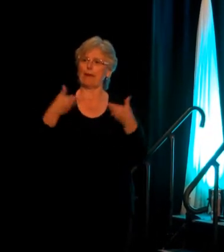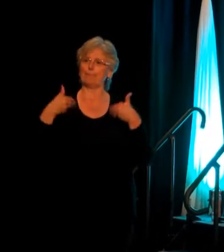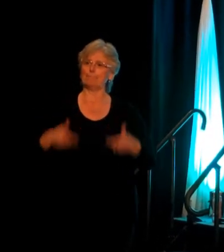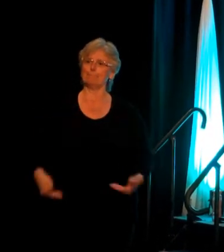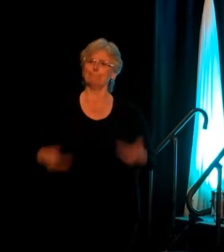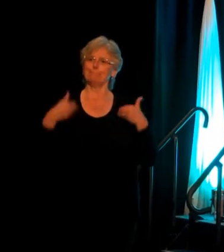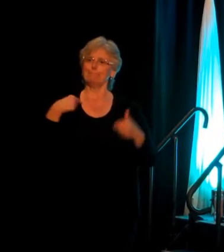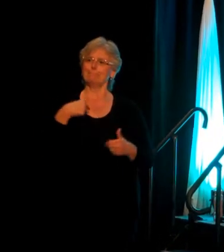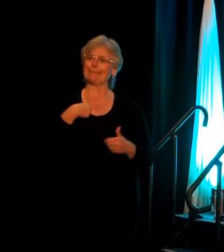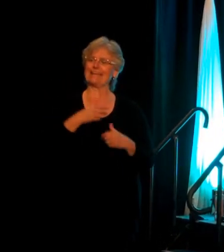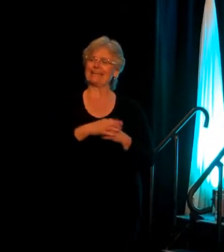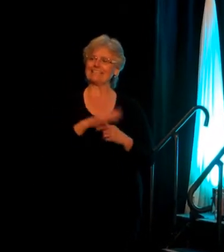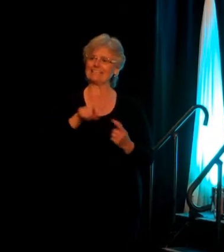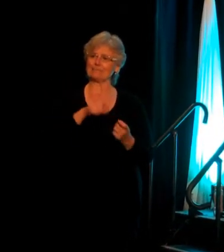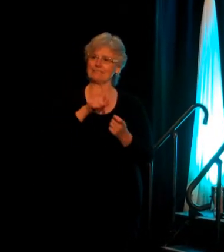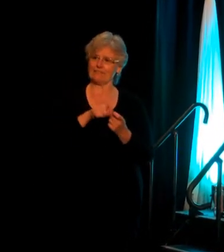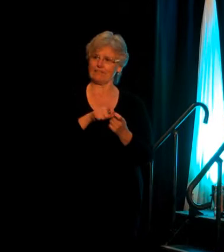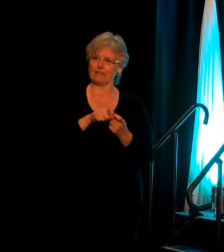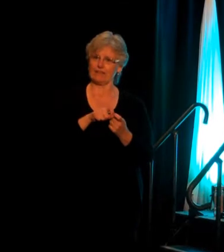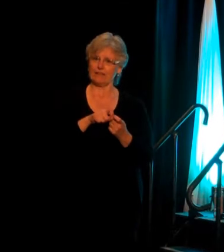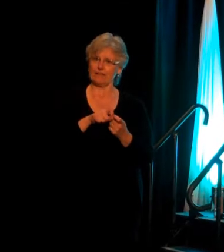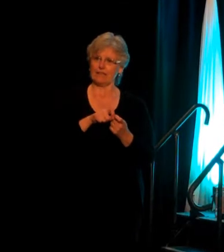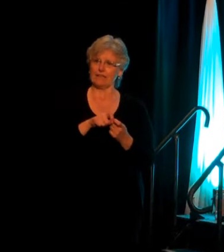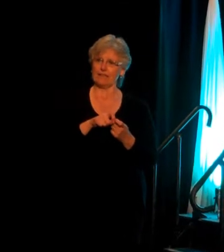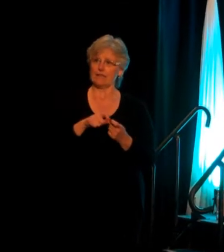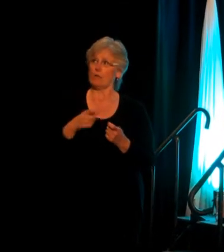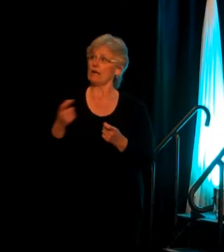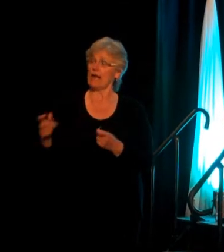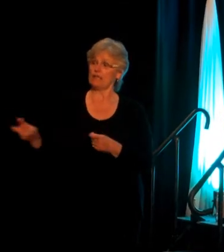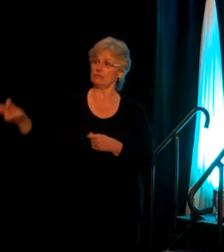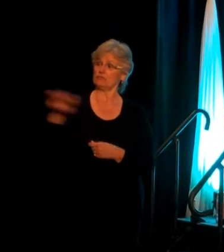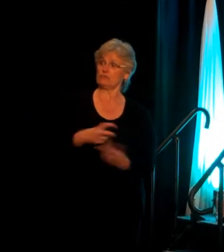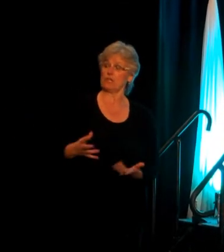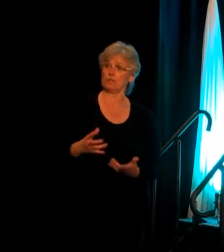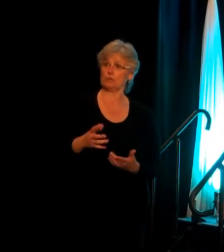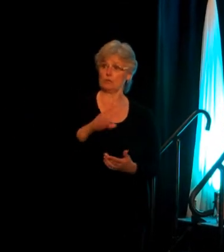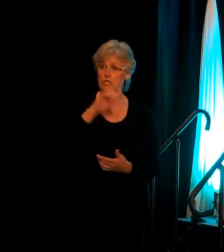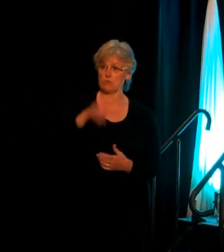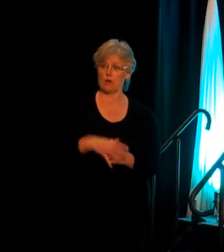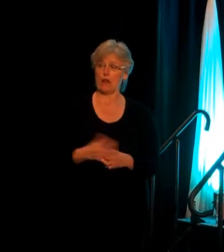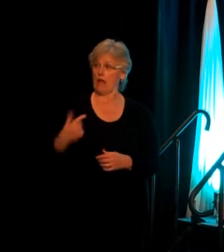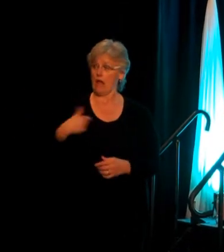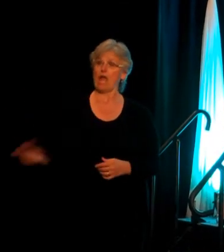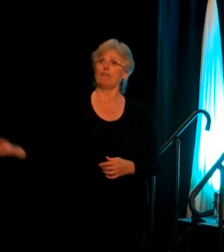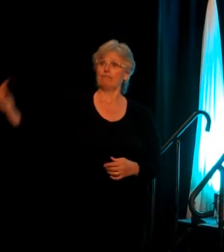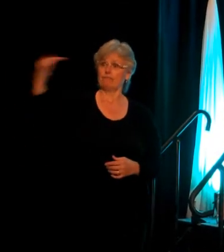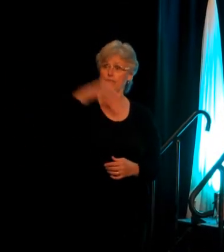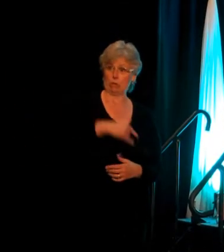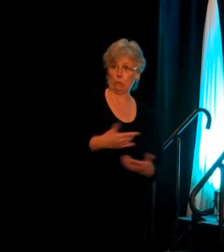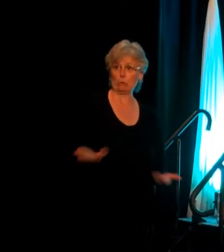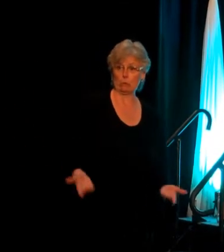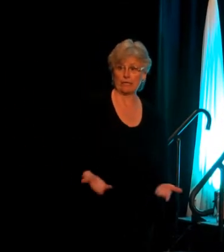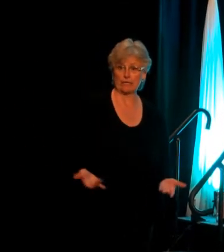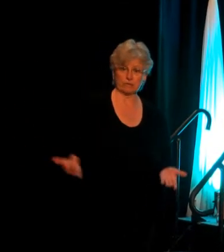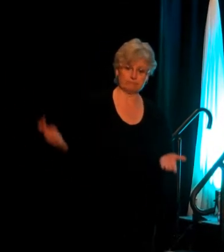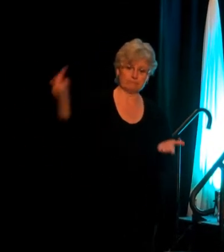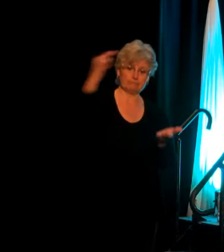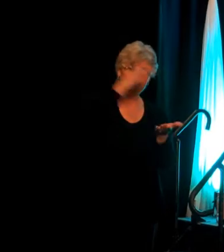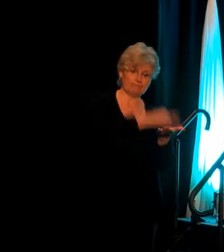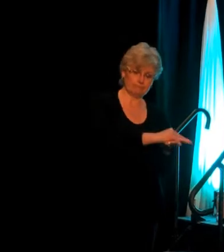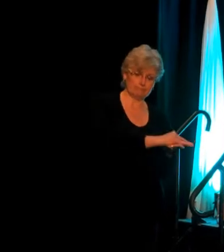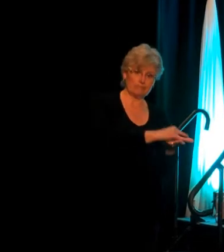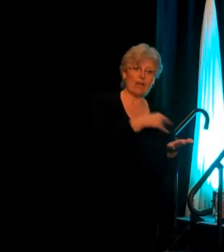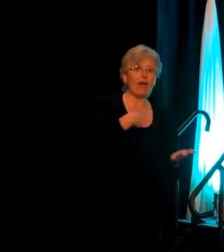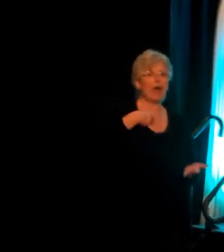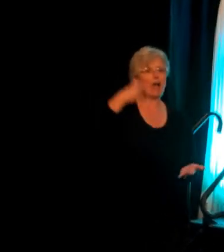me, and in particular, my trip to Detroit. So I flew in here, and I